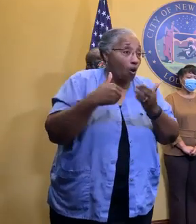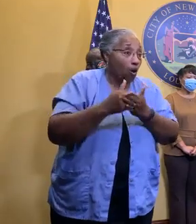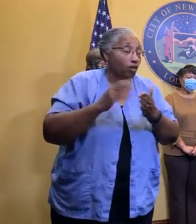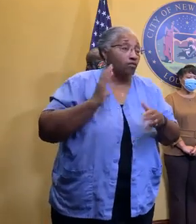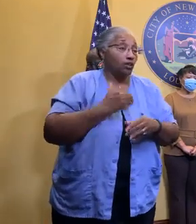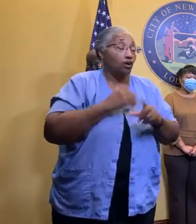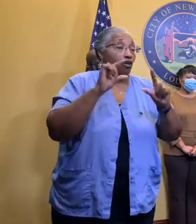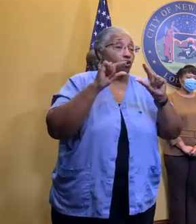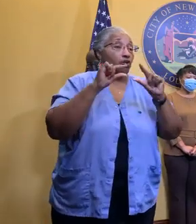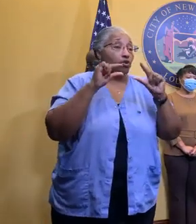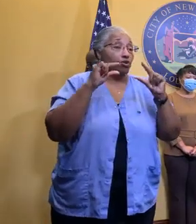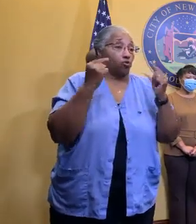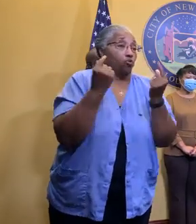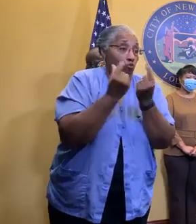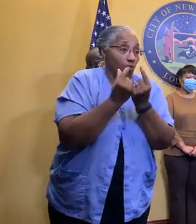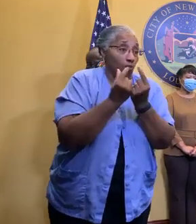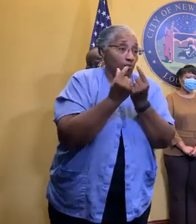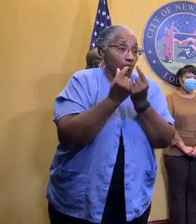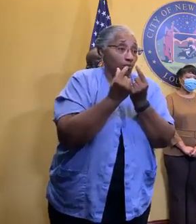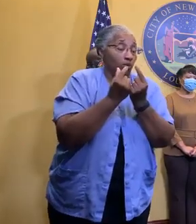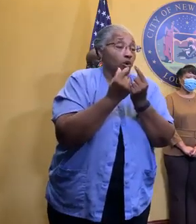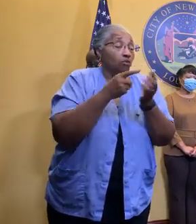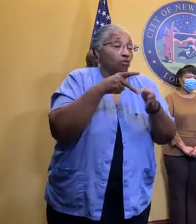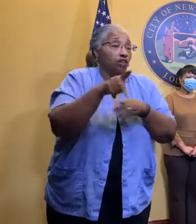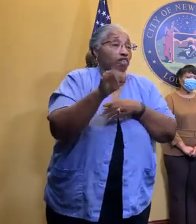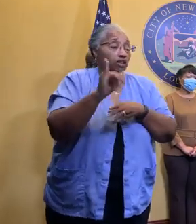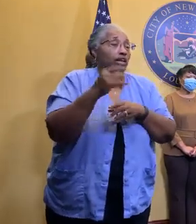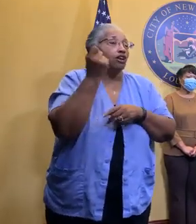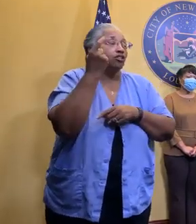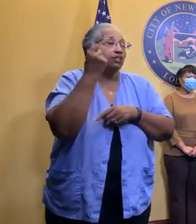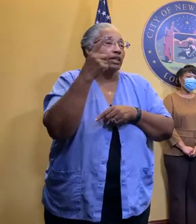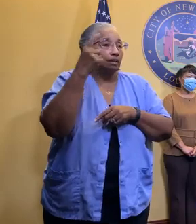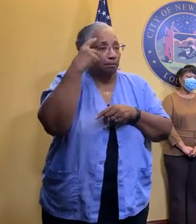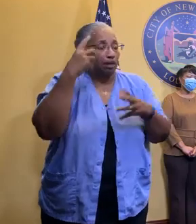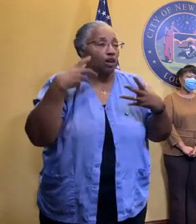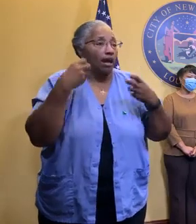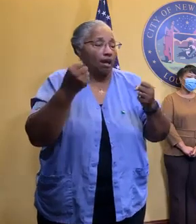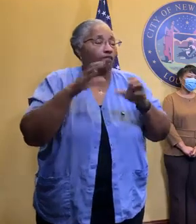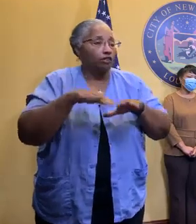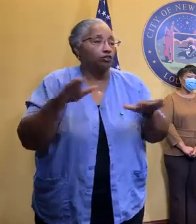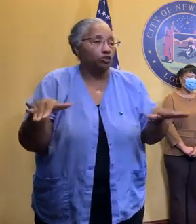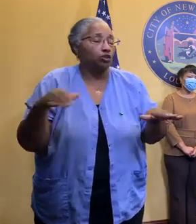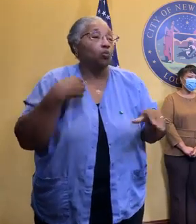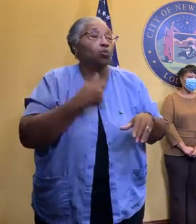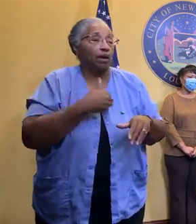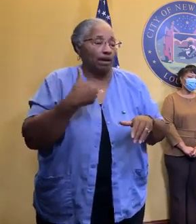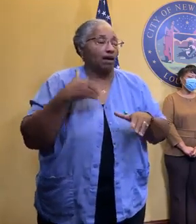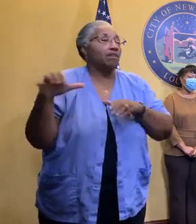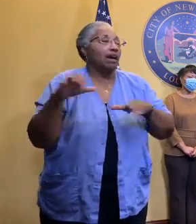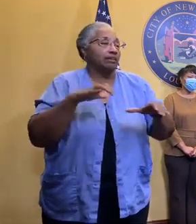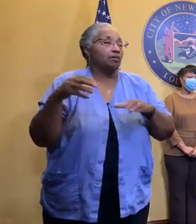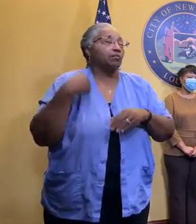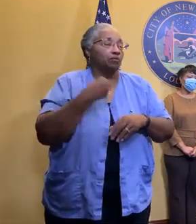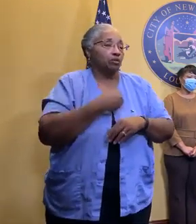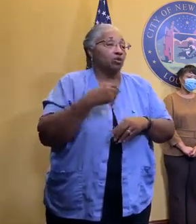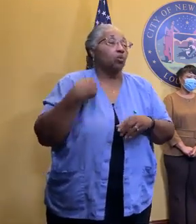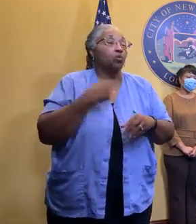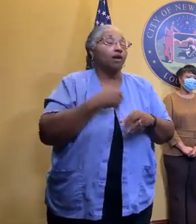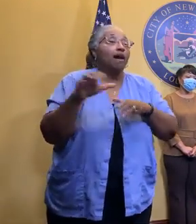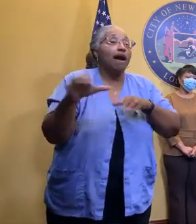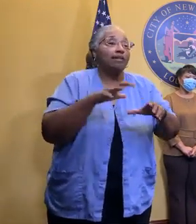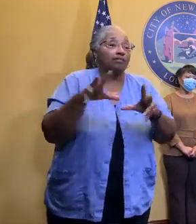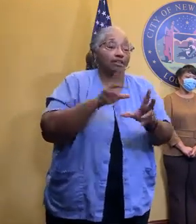as professionals that understand the mental health of children, we too have membership and active participation with these